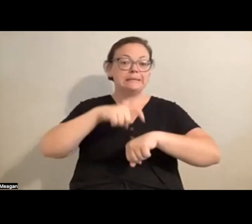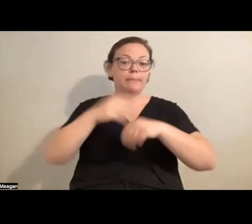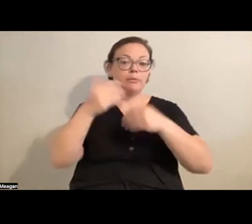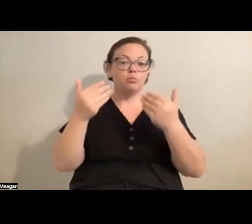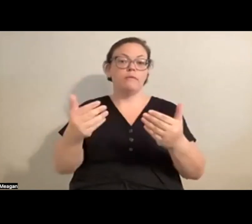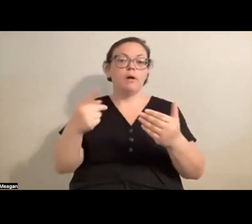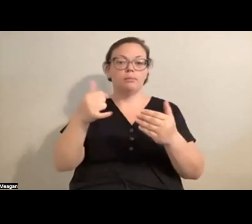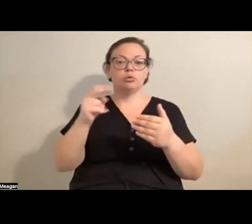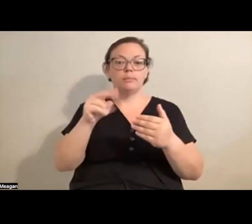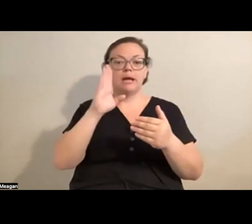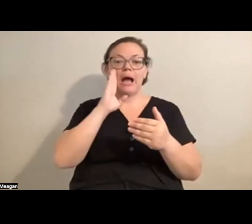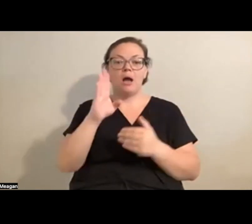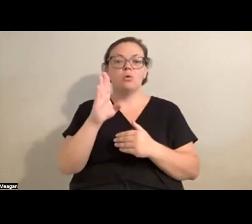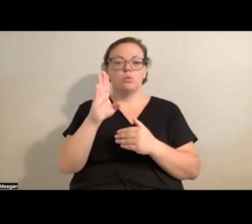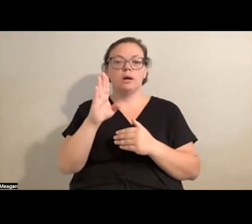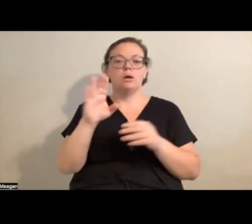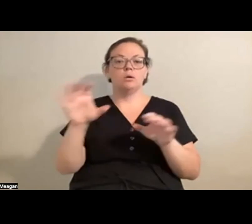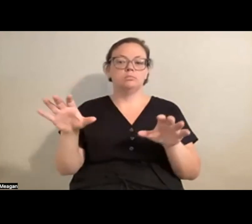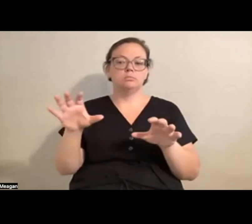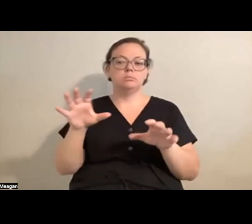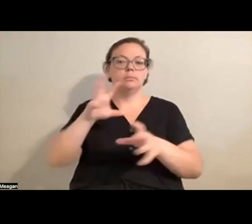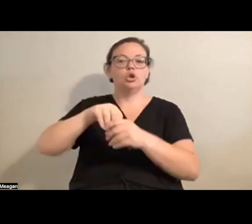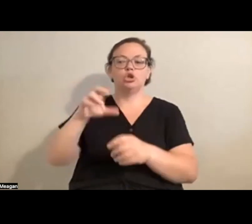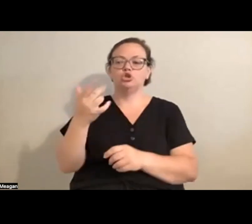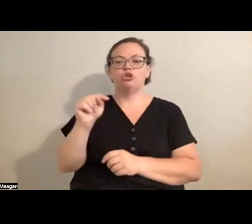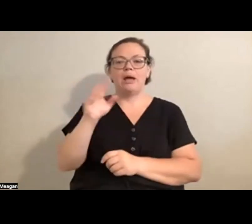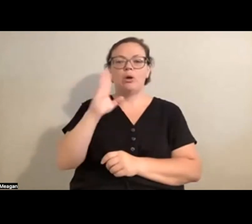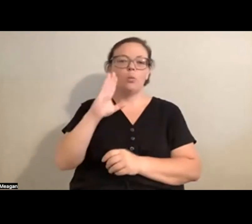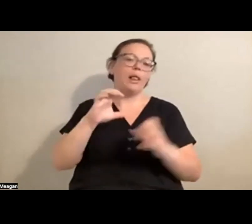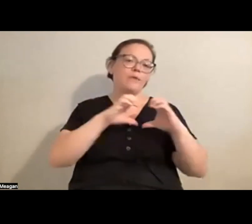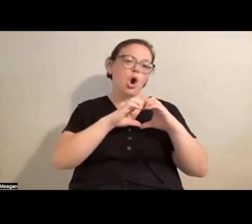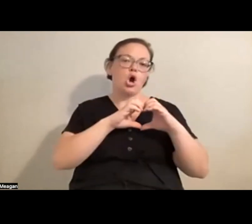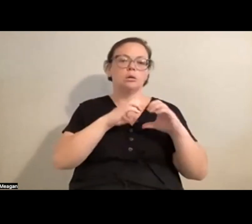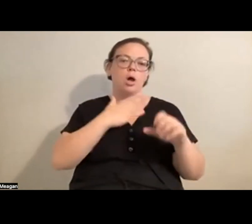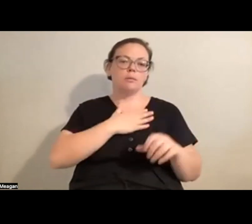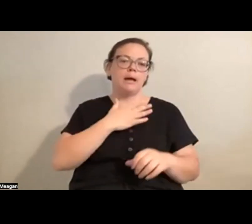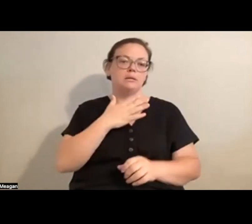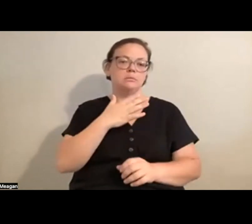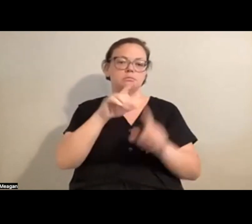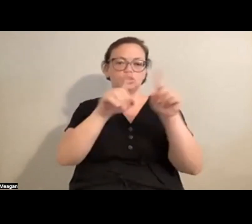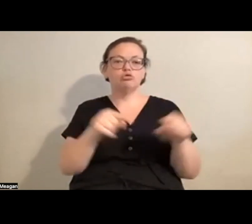I will put that in the chat or try to put a heart emoji in my screen.